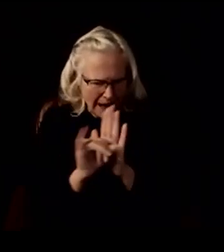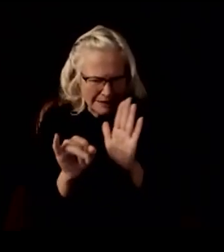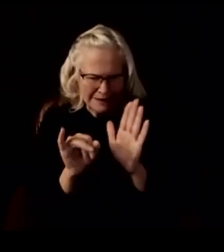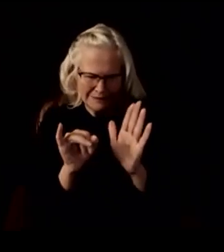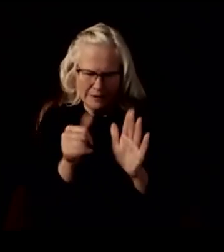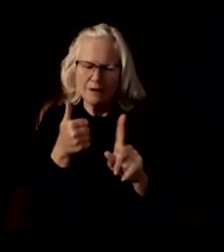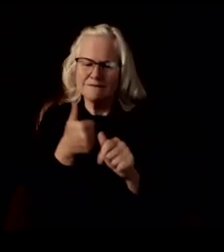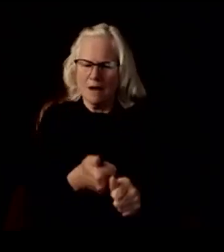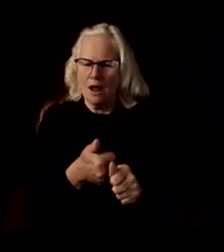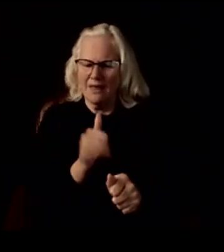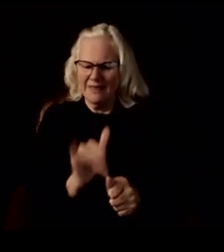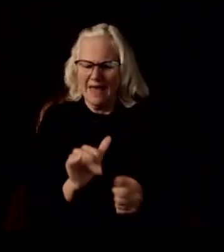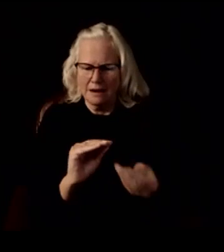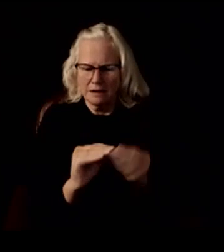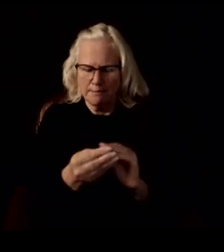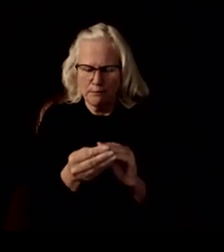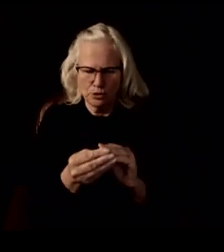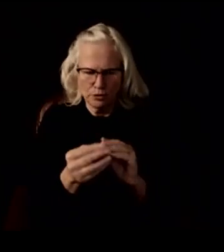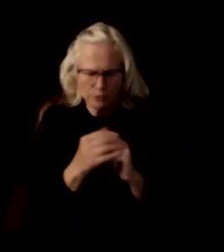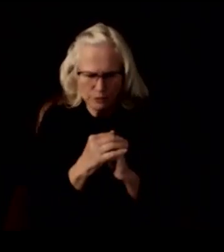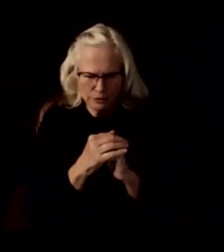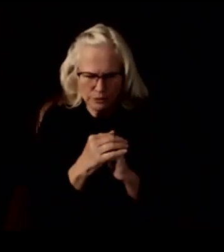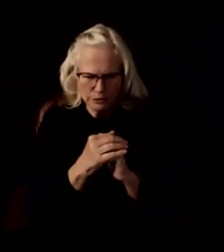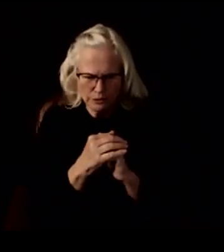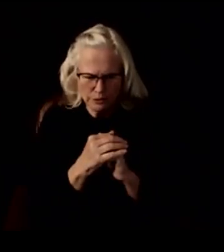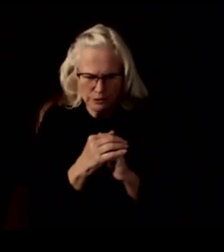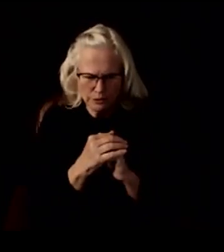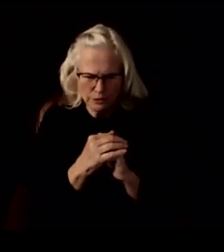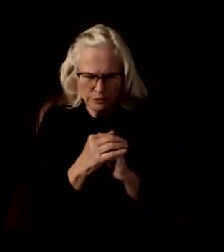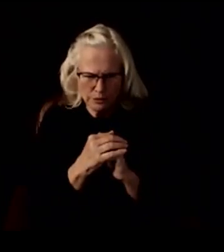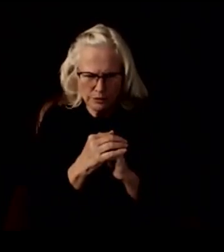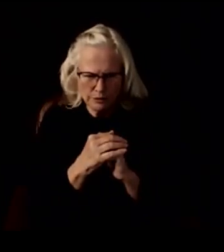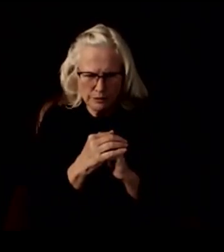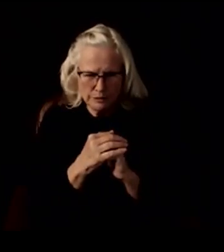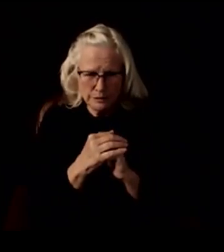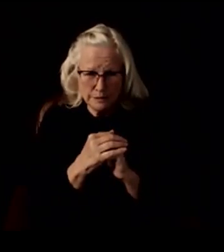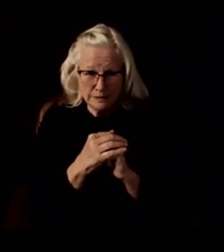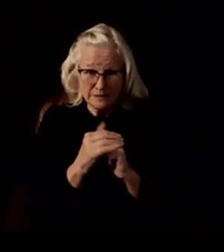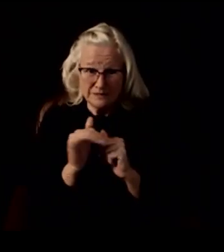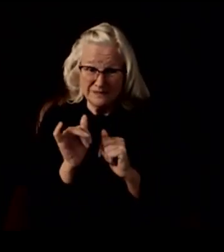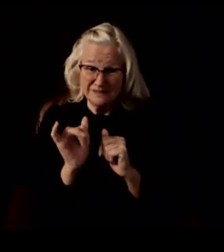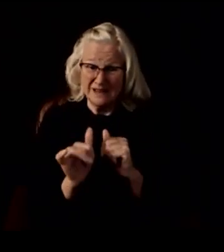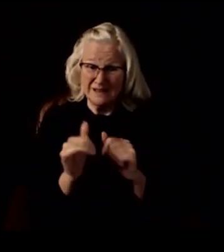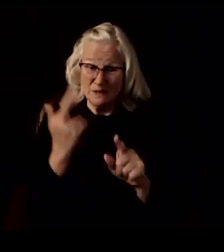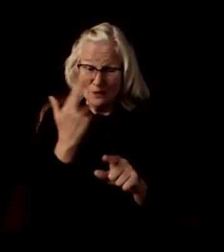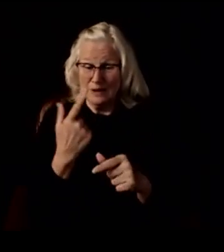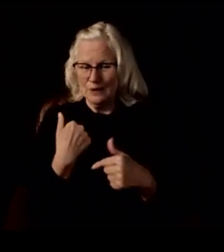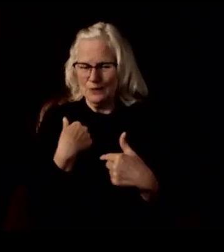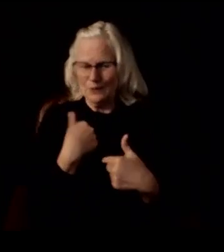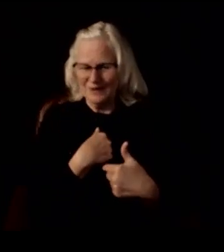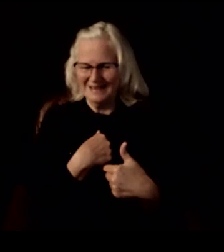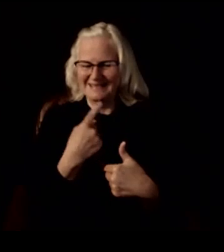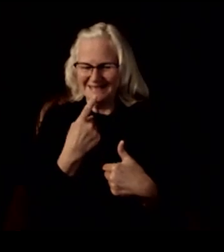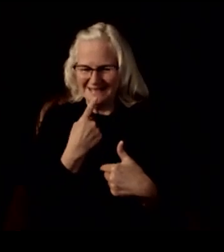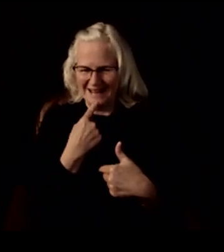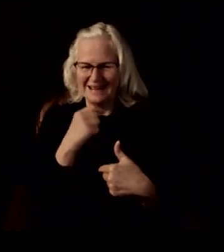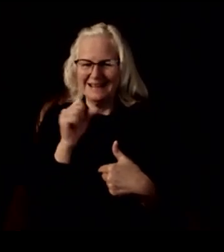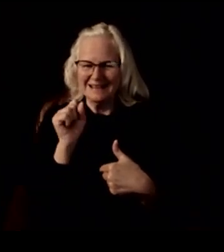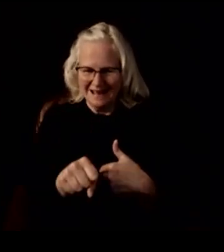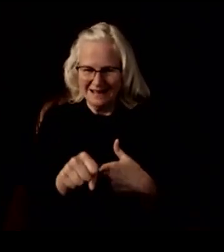through our normal reporting. And so that's why we're able to say that, yes, that certainly accounted for a number of